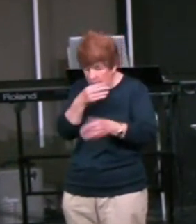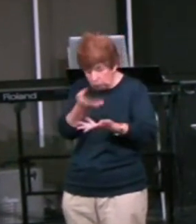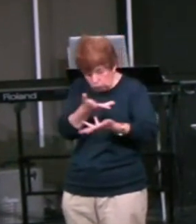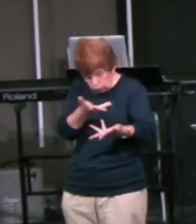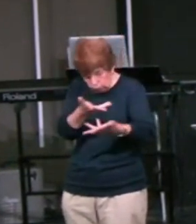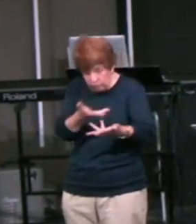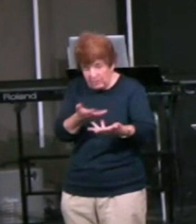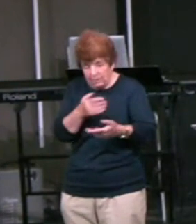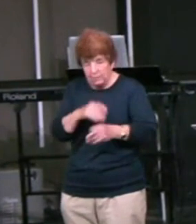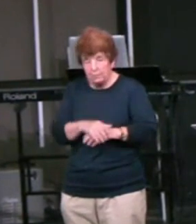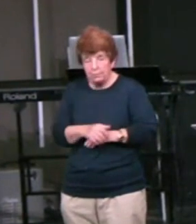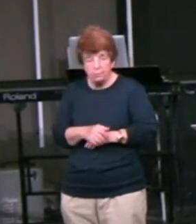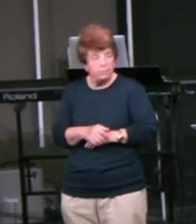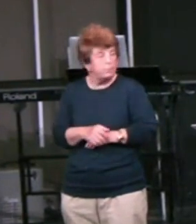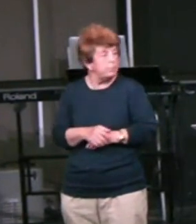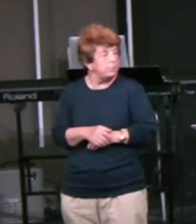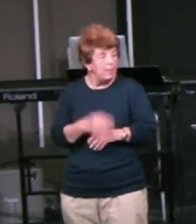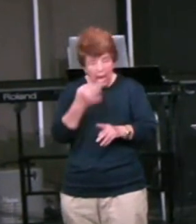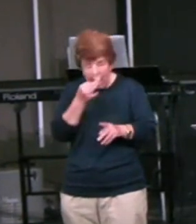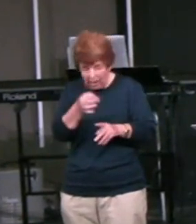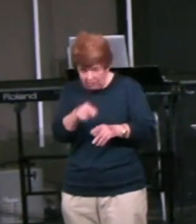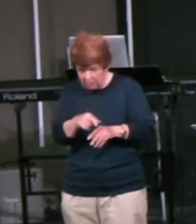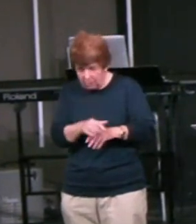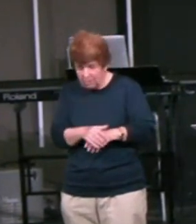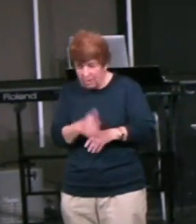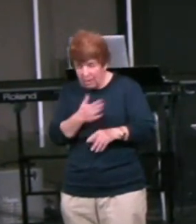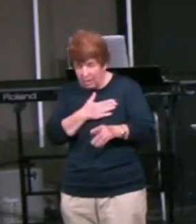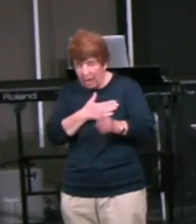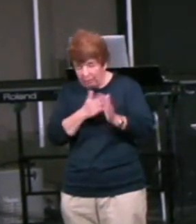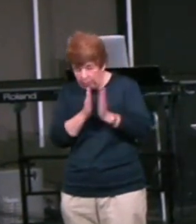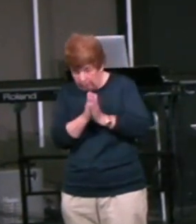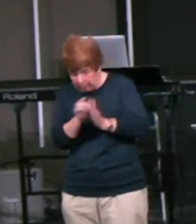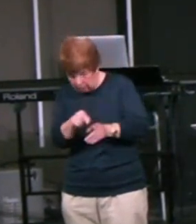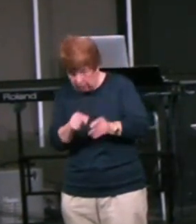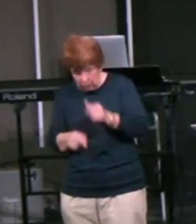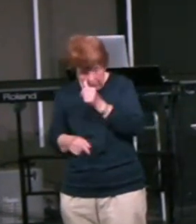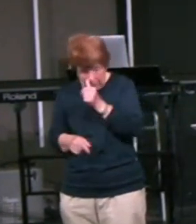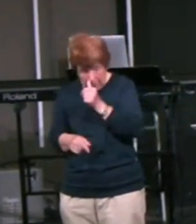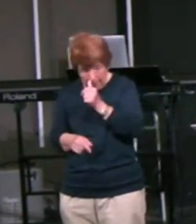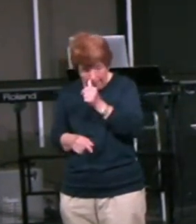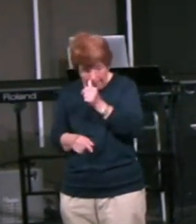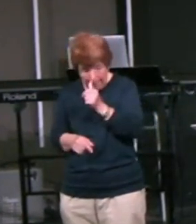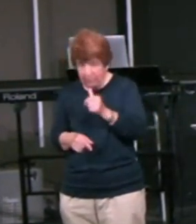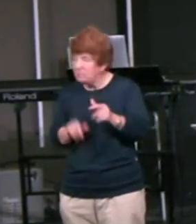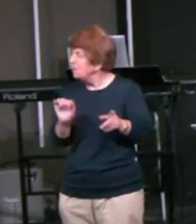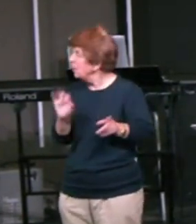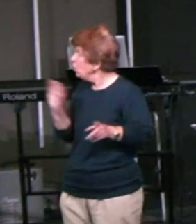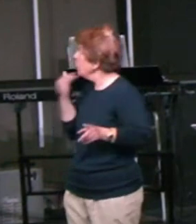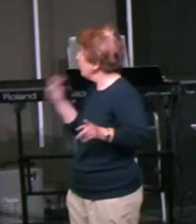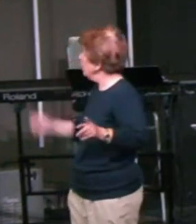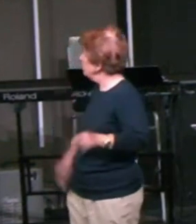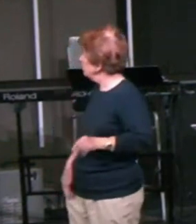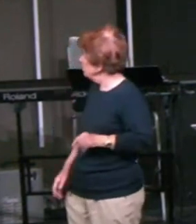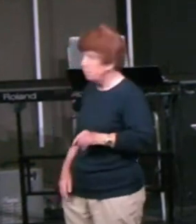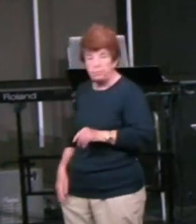I was getting near the end of the visit, I asked her, I said, "Would you like me to pray for you?" She said, "Oh, no, thanks."